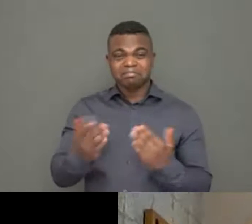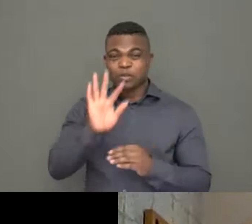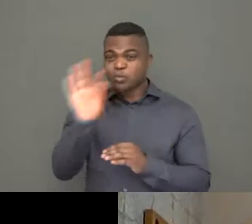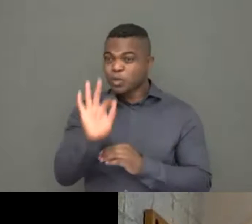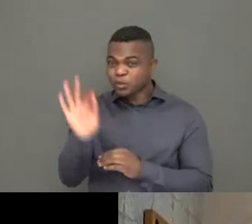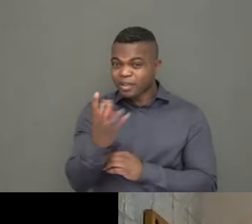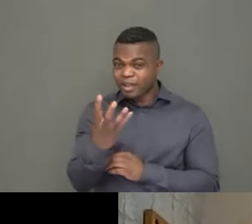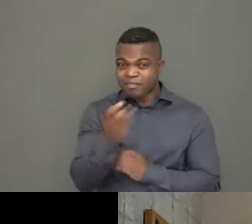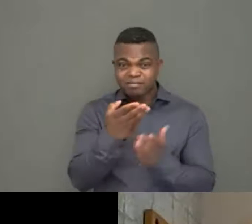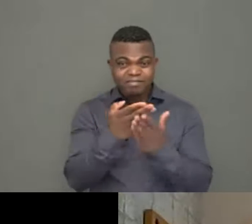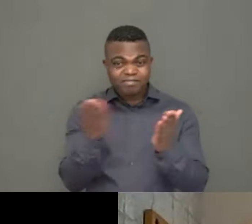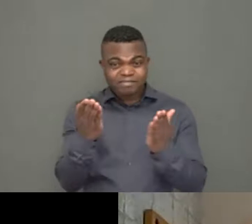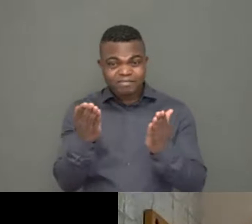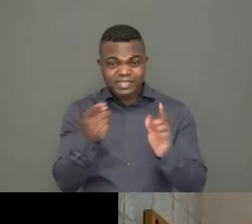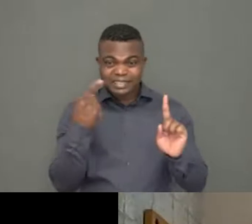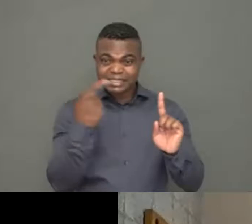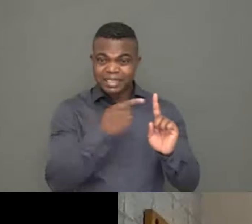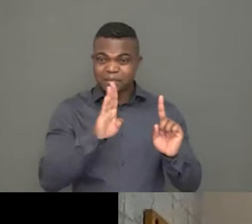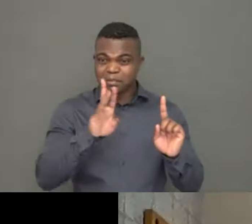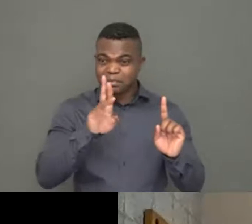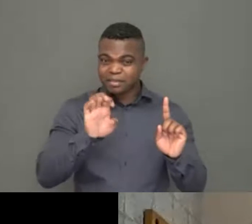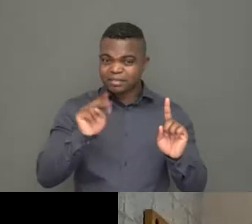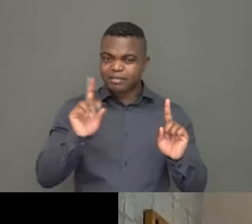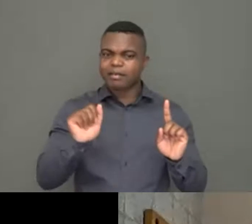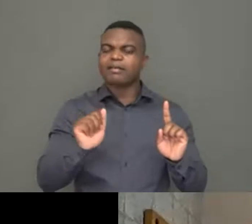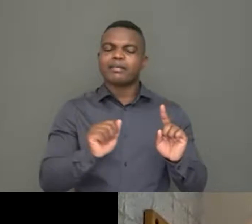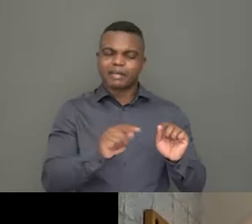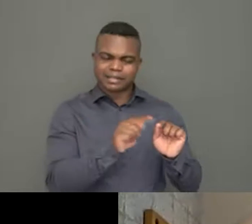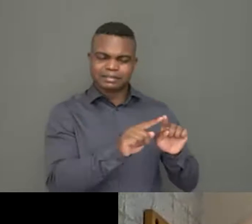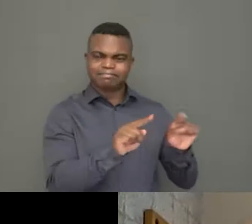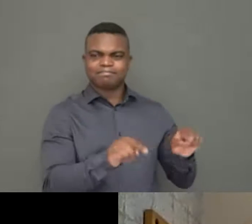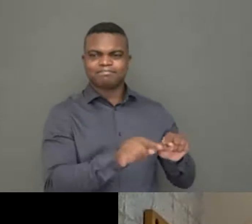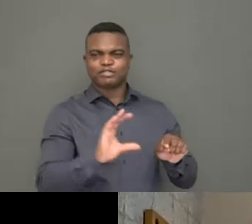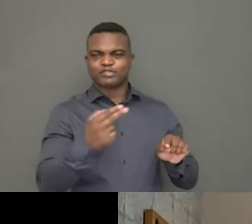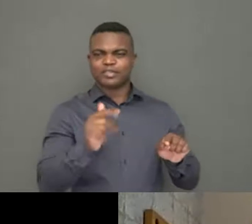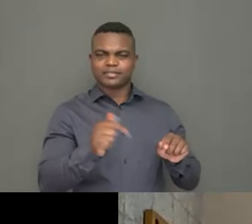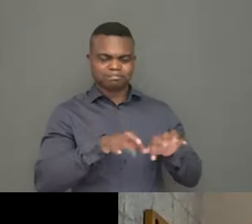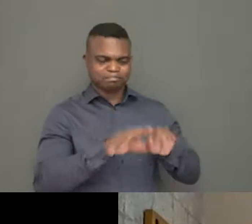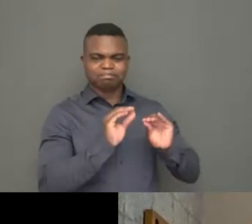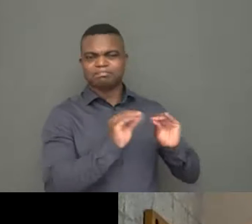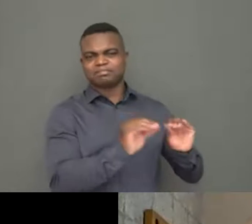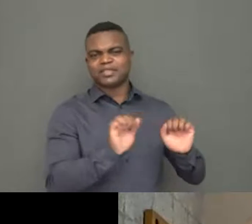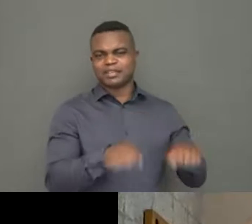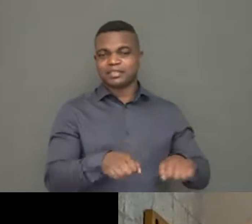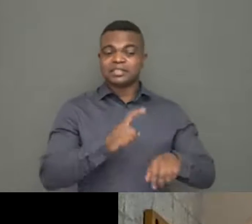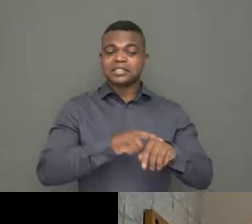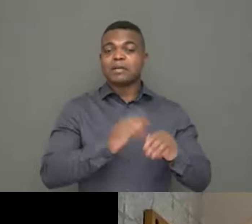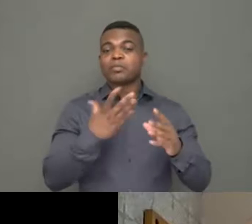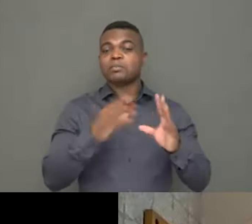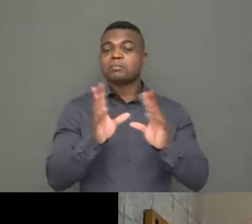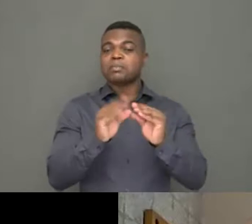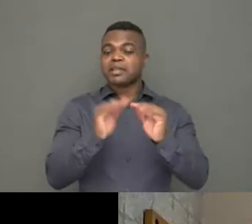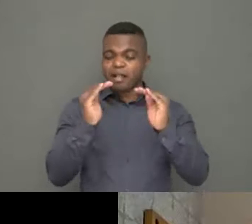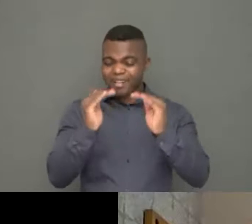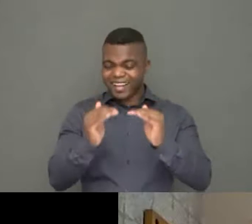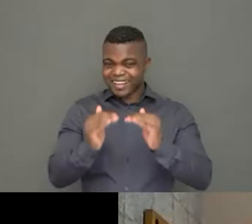time at the end for a Q&A. Okay, it's my pleasure now to